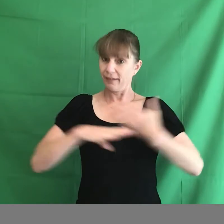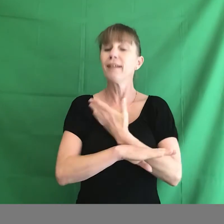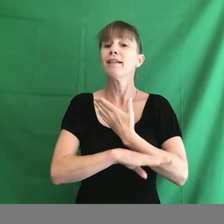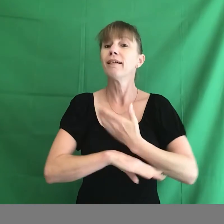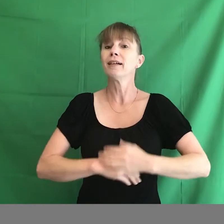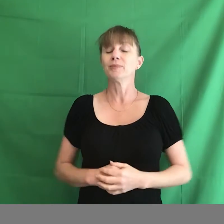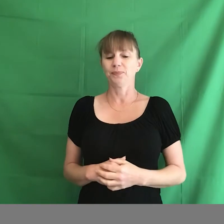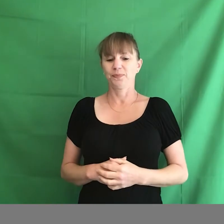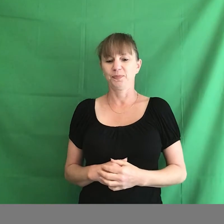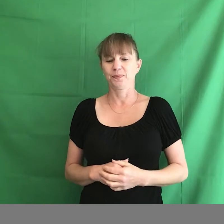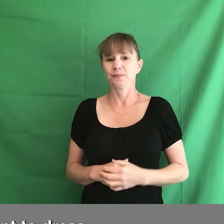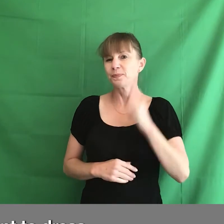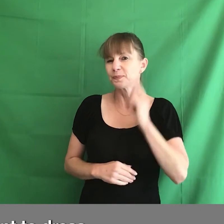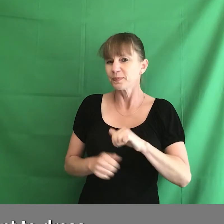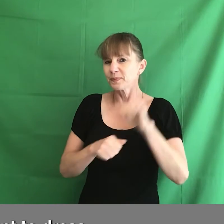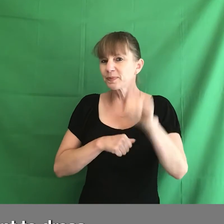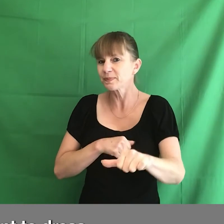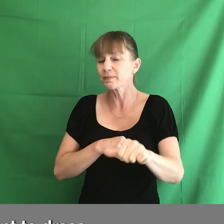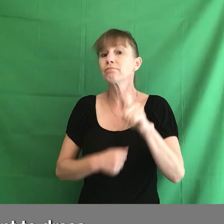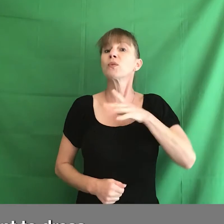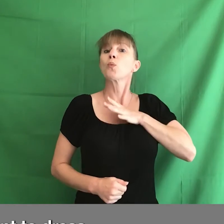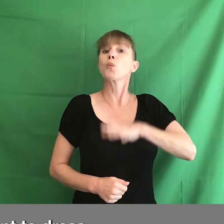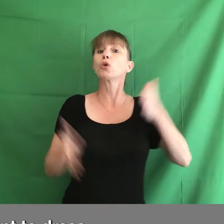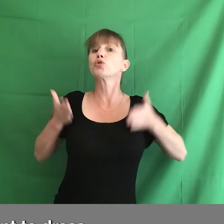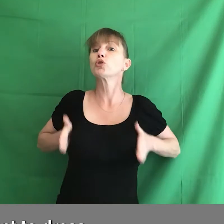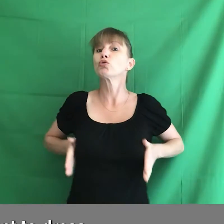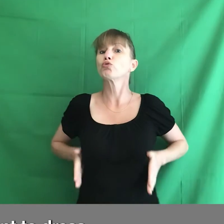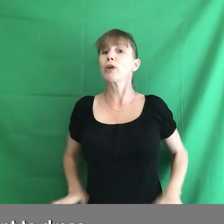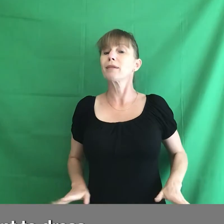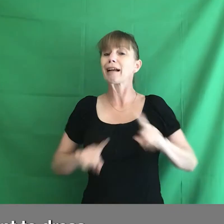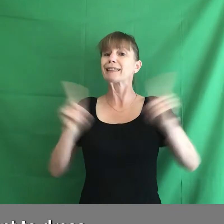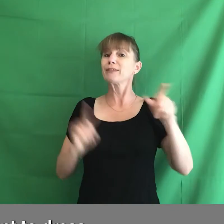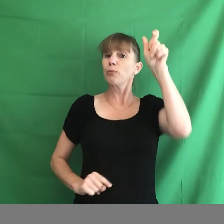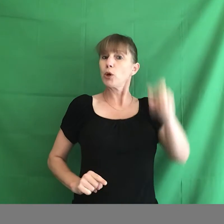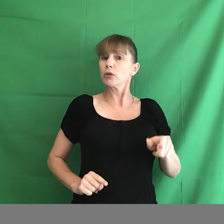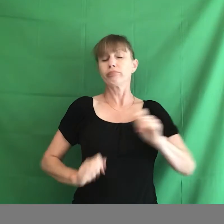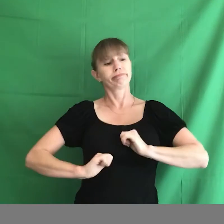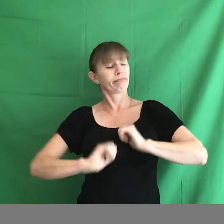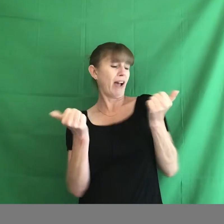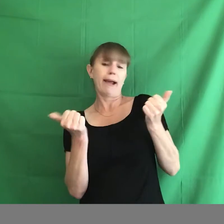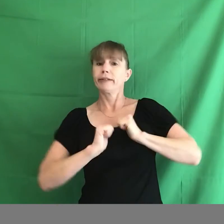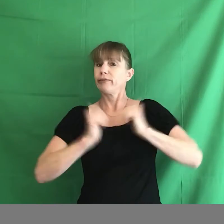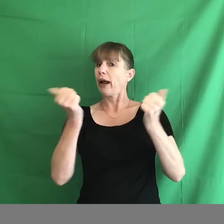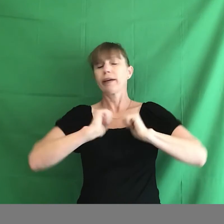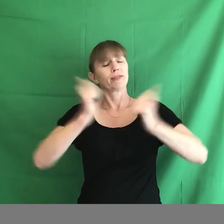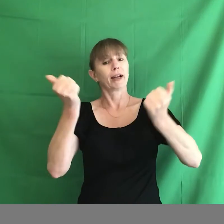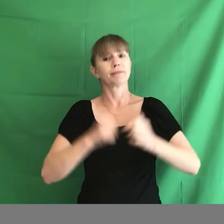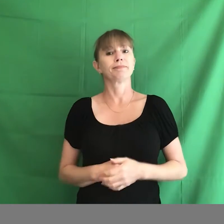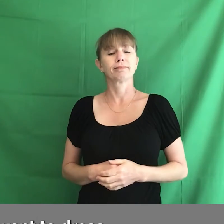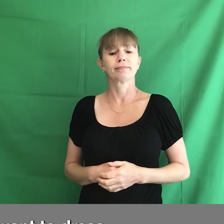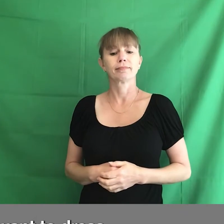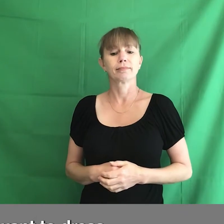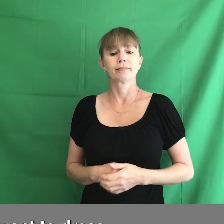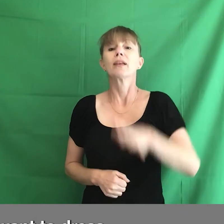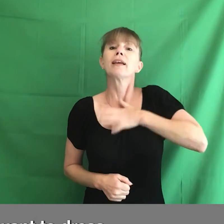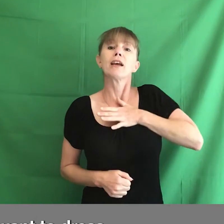miner, mine. Then it goes, if you want to dress like somebody else, fine, fine, fine.